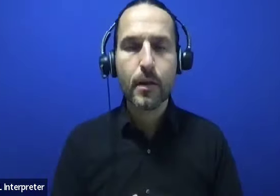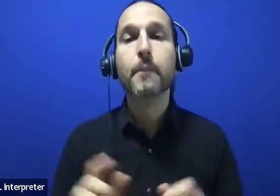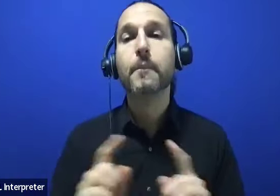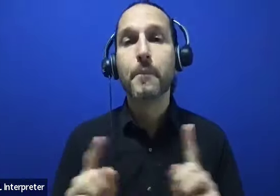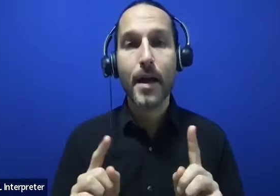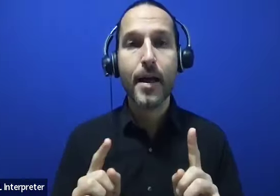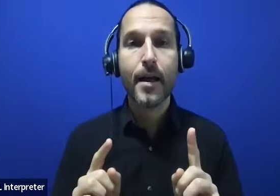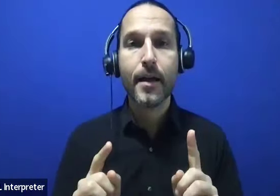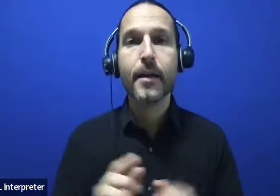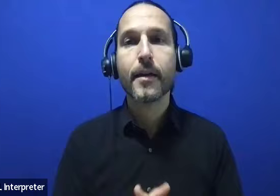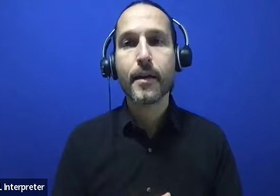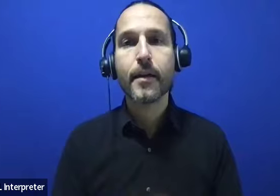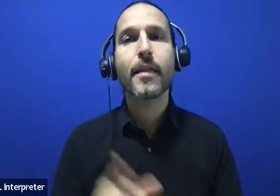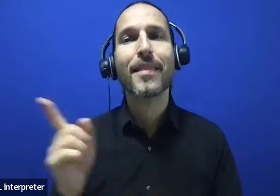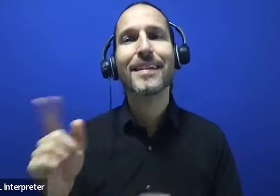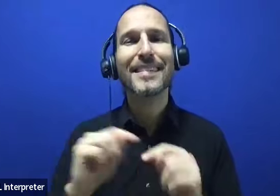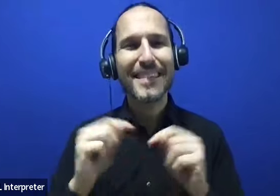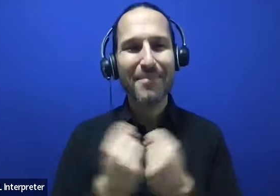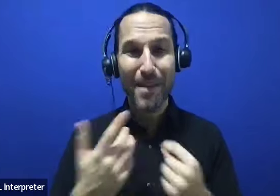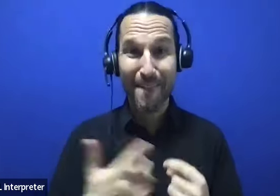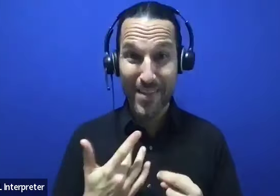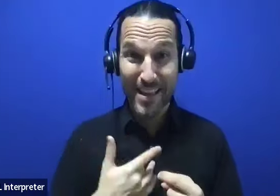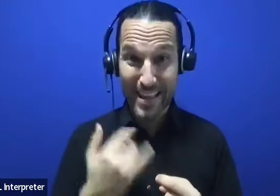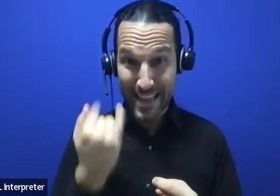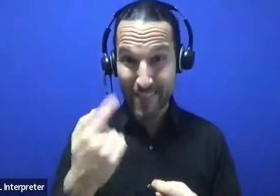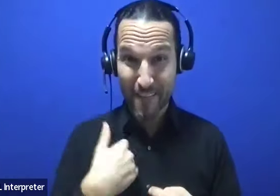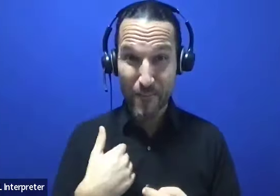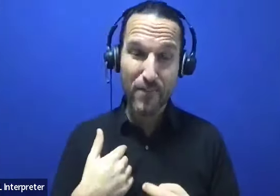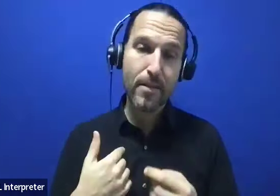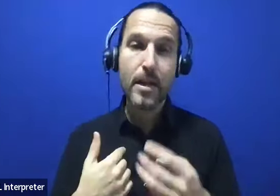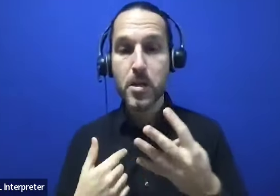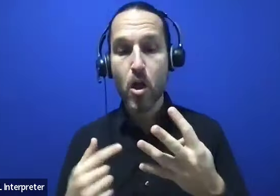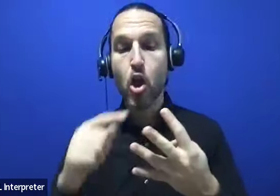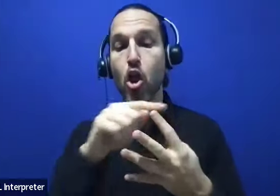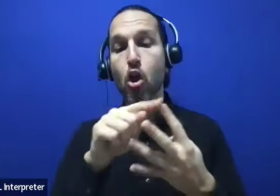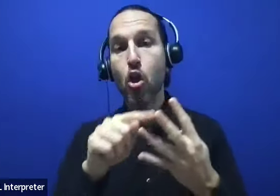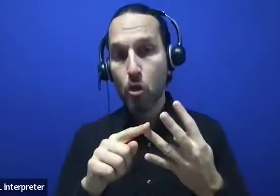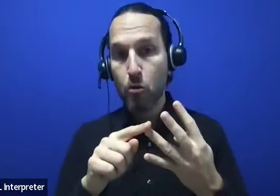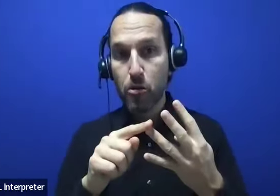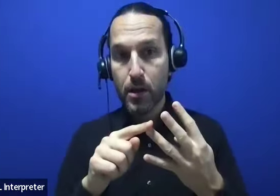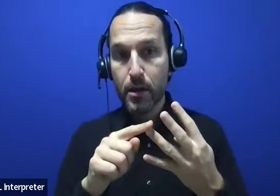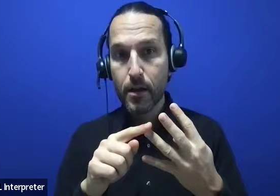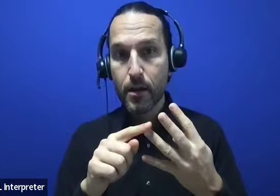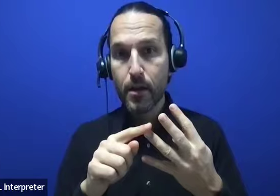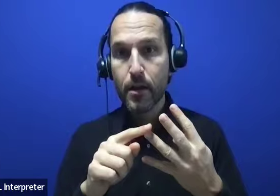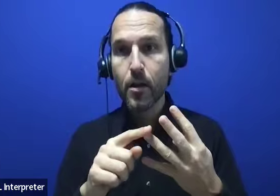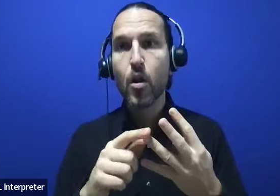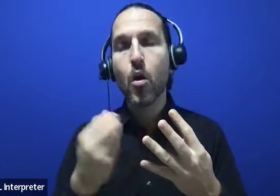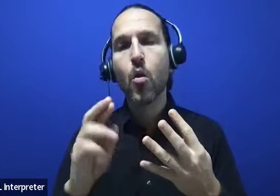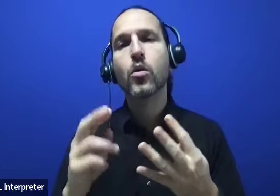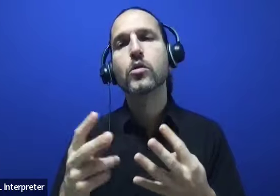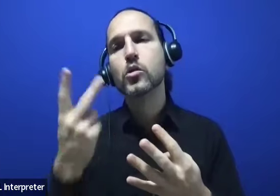But Tim's team felt also if you had three of them and these two of